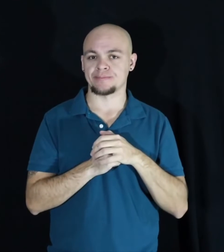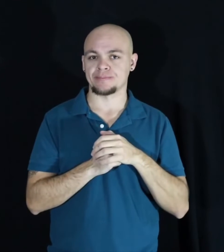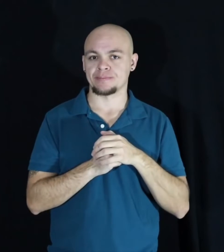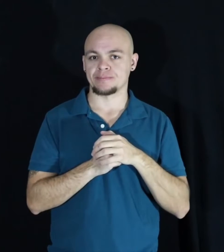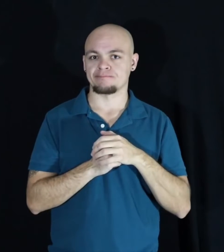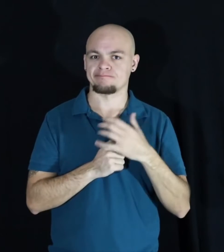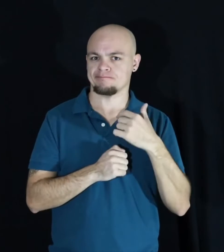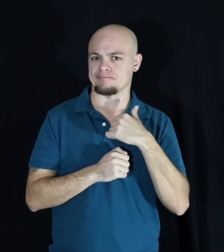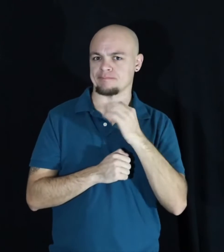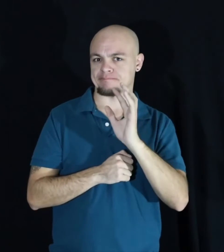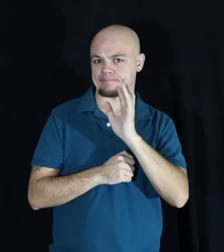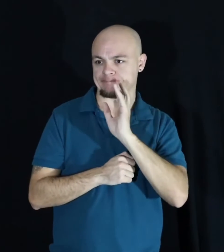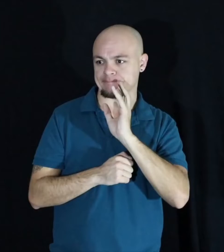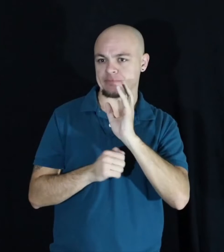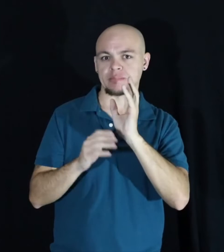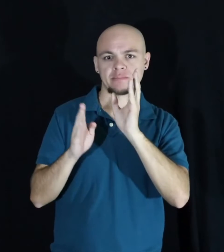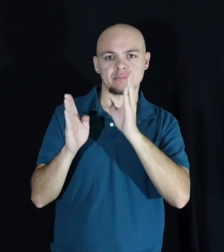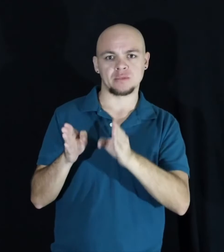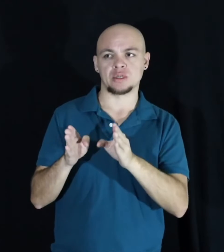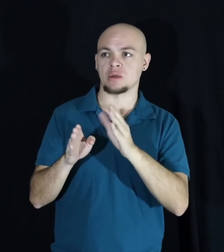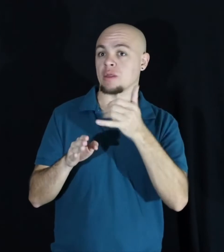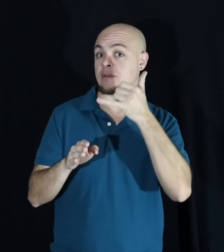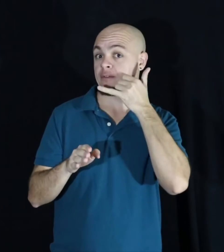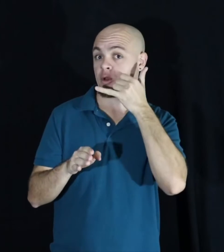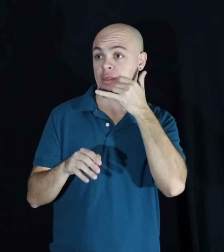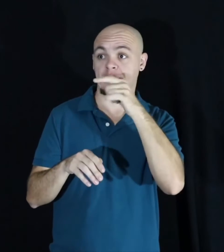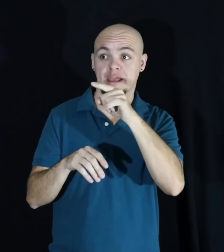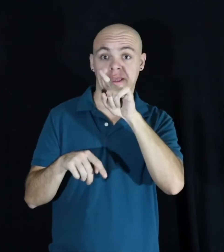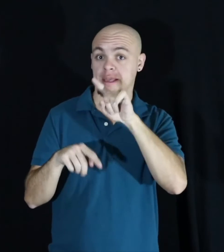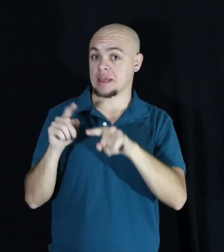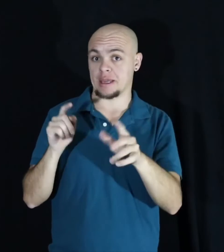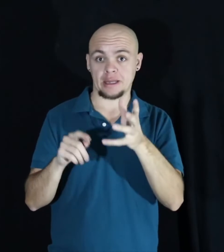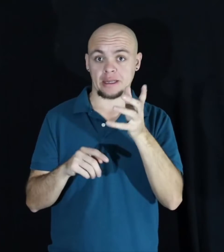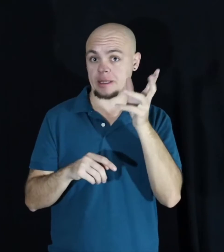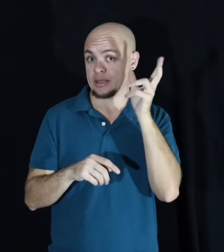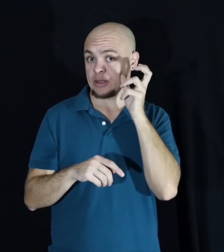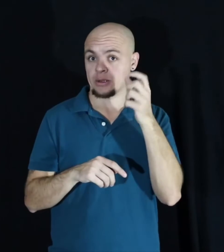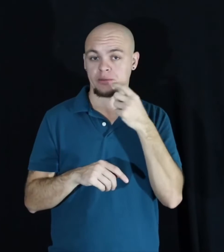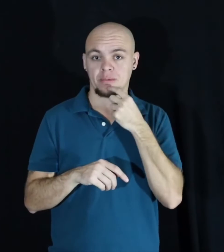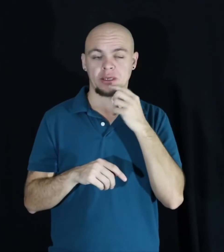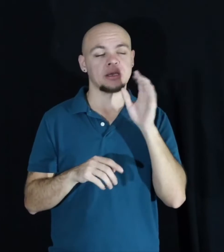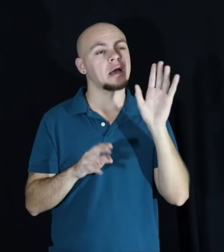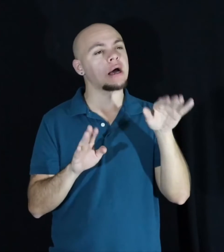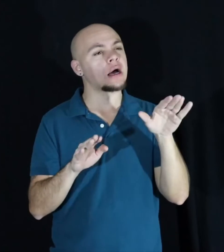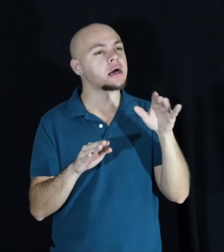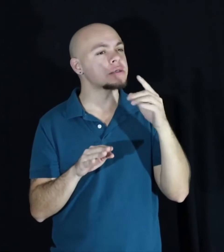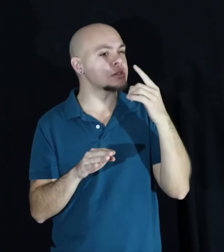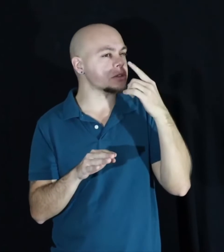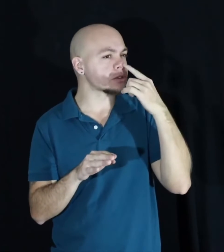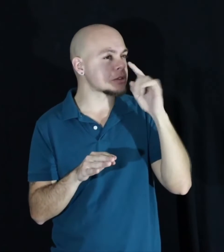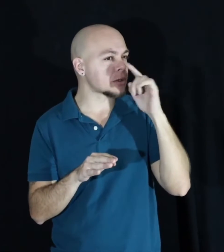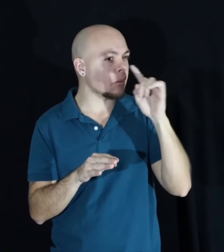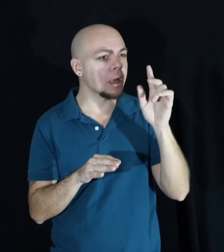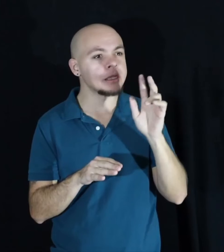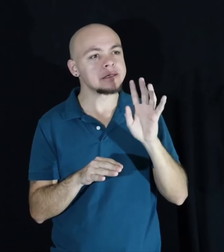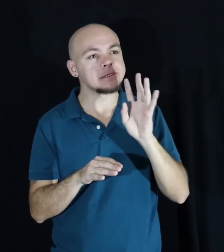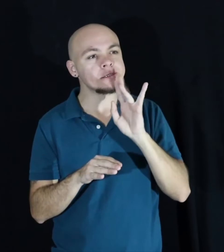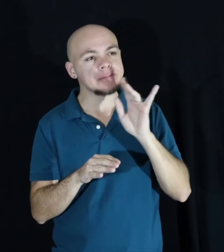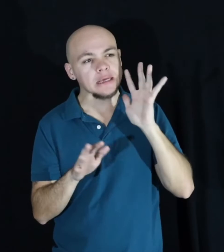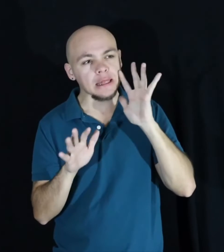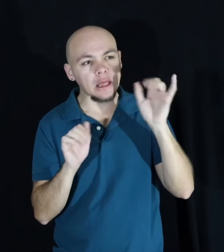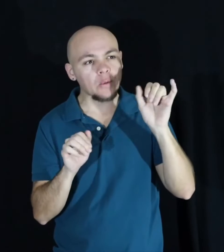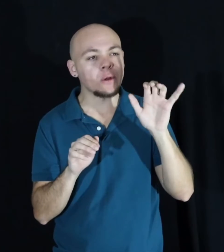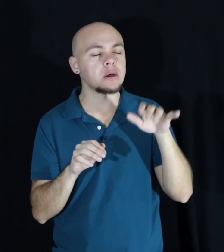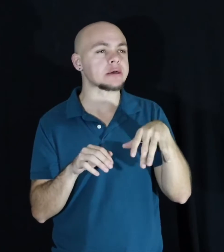But when I'm speaking to someone on the phone and they can't hear me, and they say things like, "Can you speak up?" or "speak into